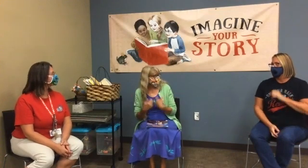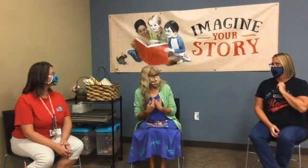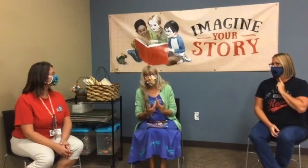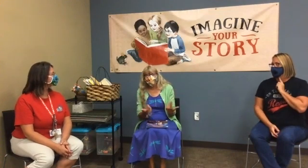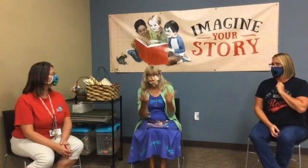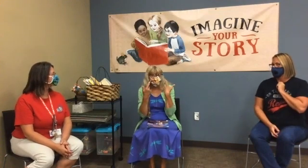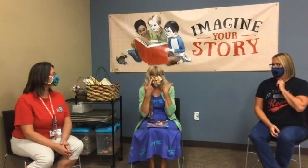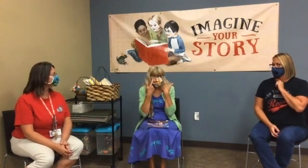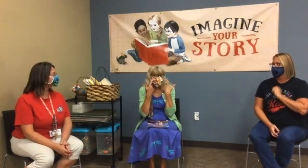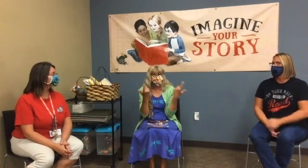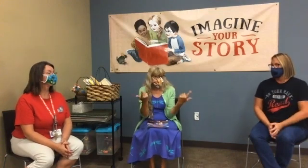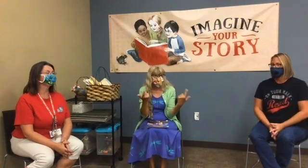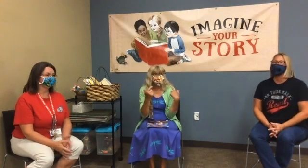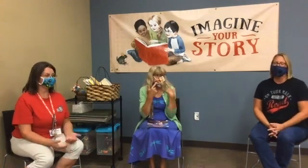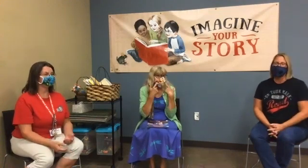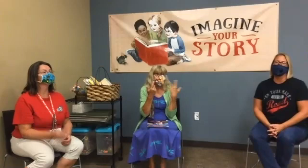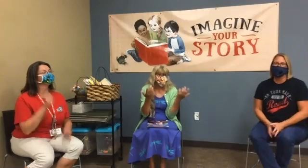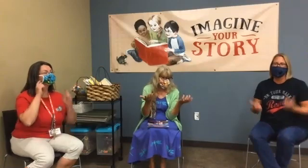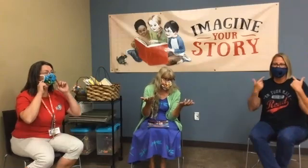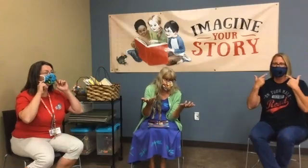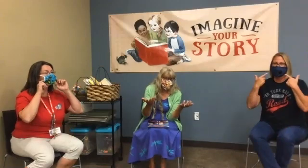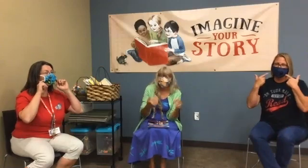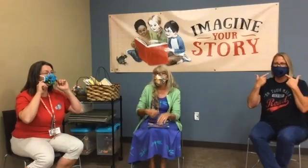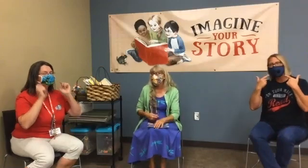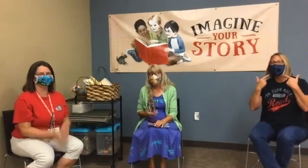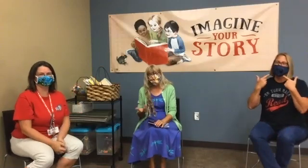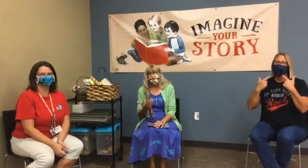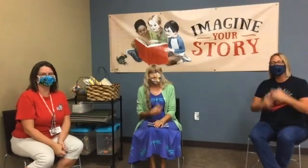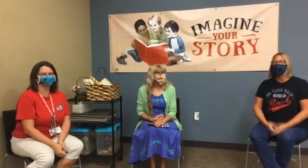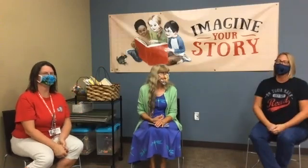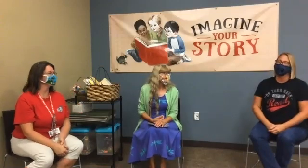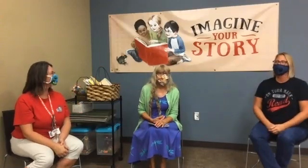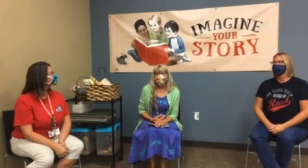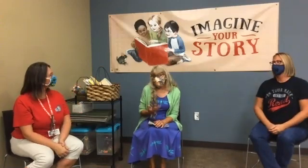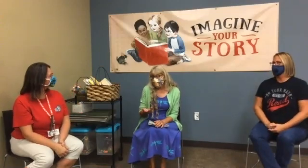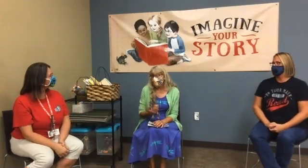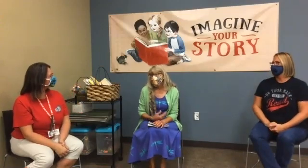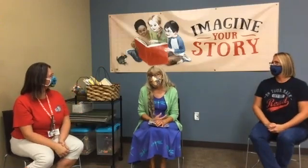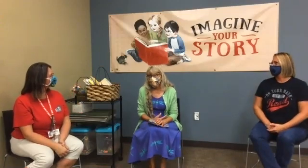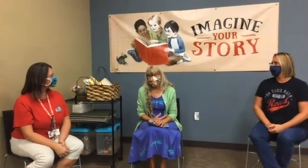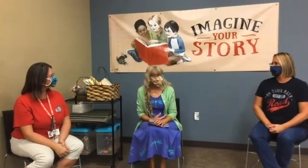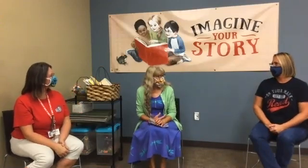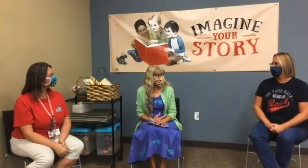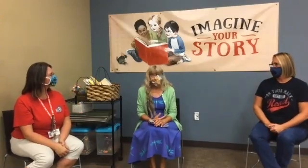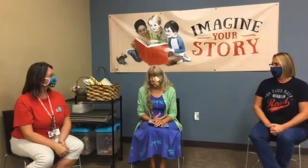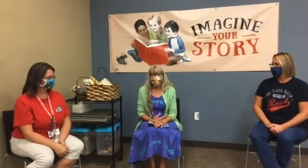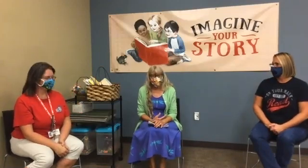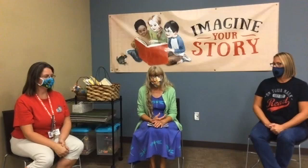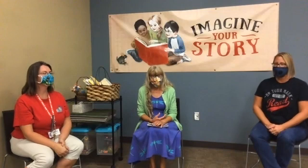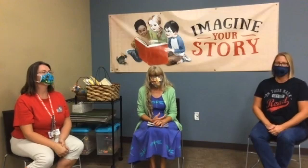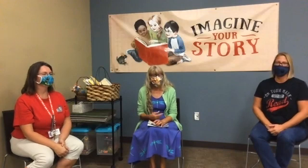obviously, right, don't forget we're in a pandemic here. Yep. You can see we're all wearing masks. And one of the things that does go on is the books